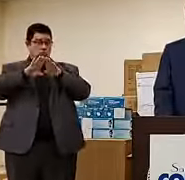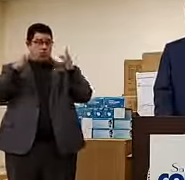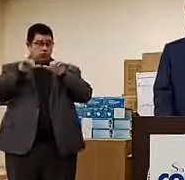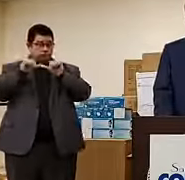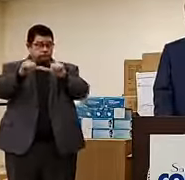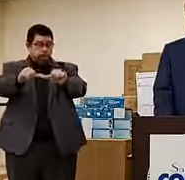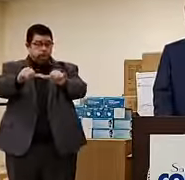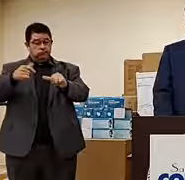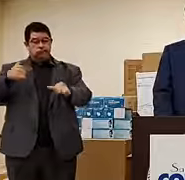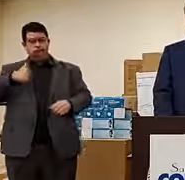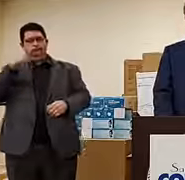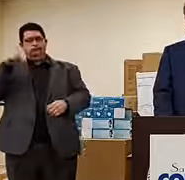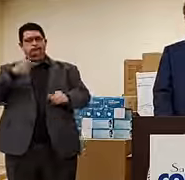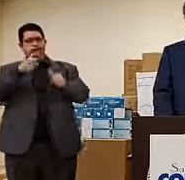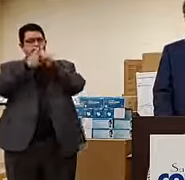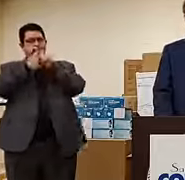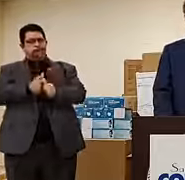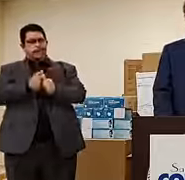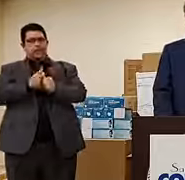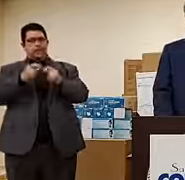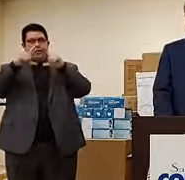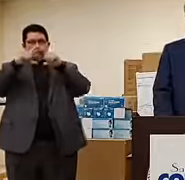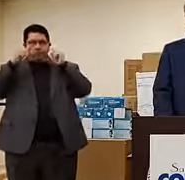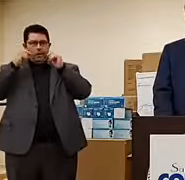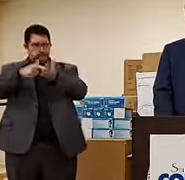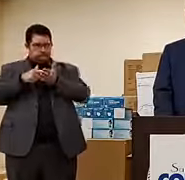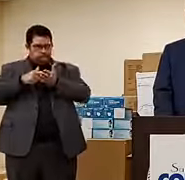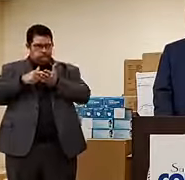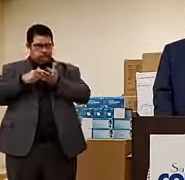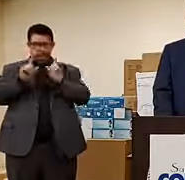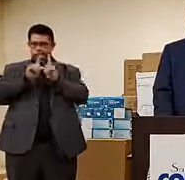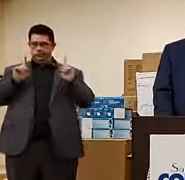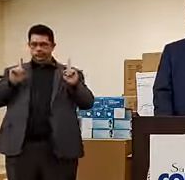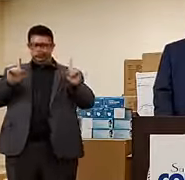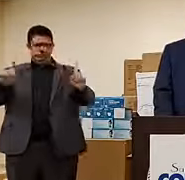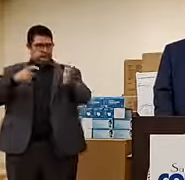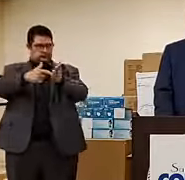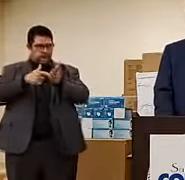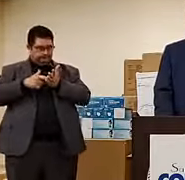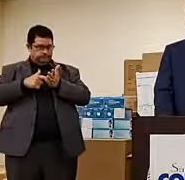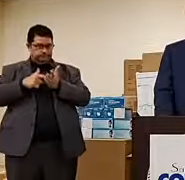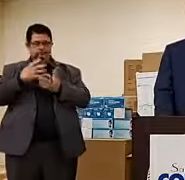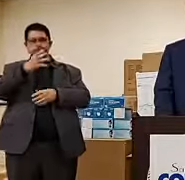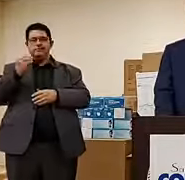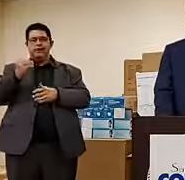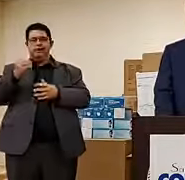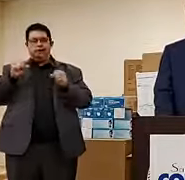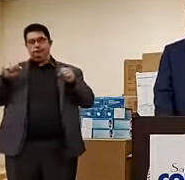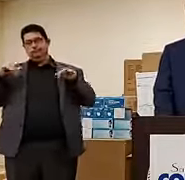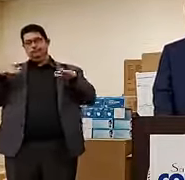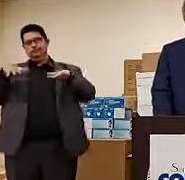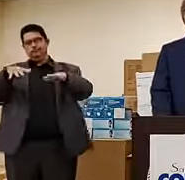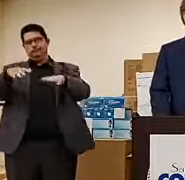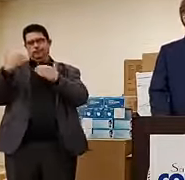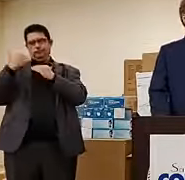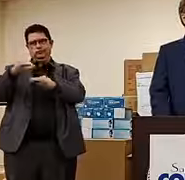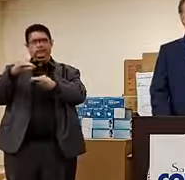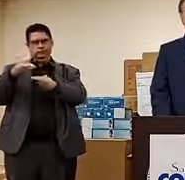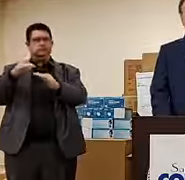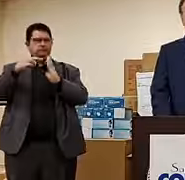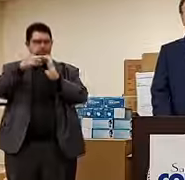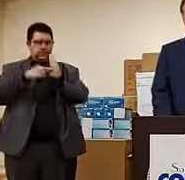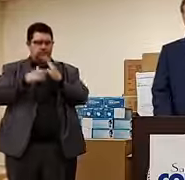then we have to follow our masking guidelines, our social distancing guidelines, and our crowd restriction guidelines. Through our